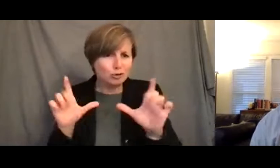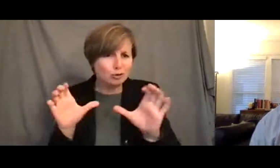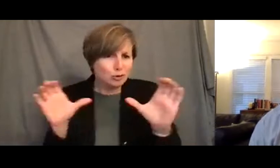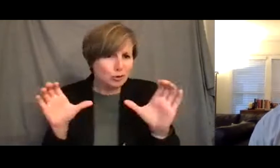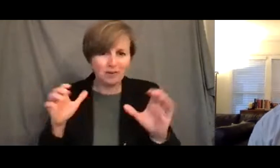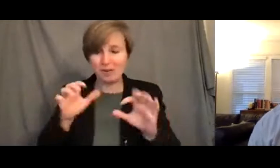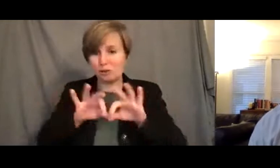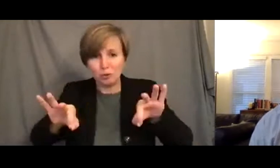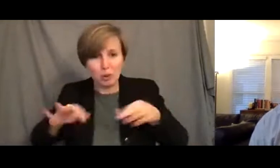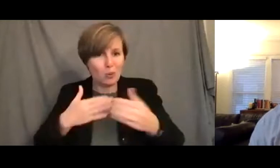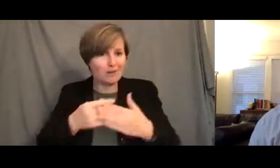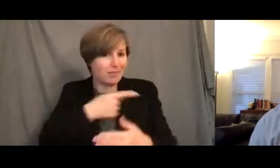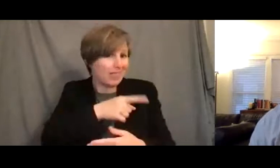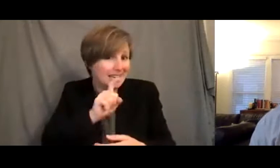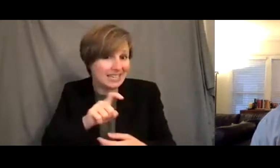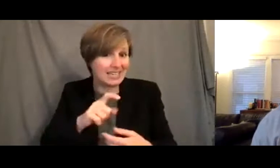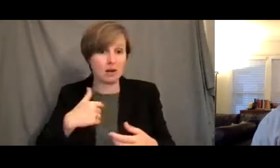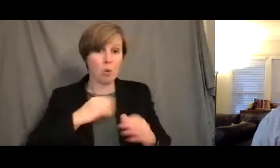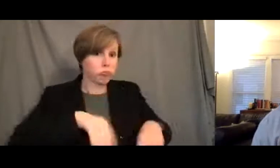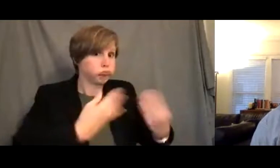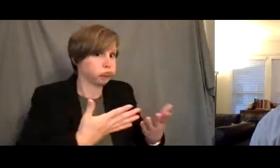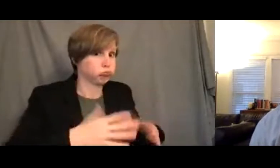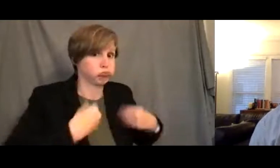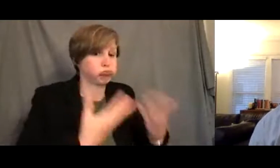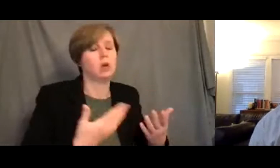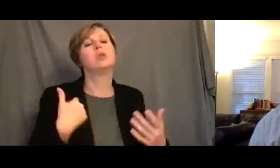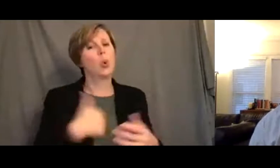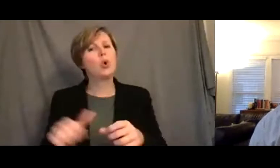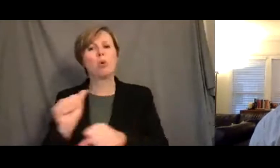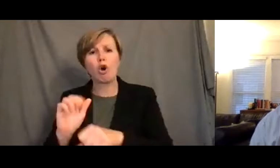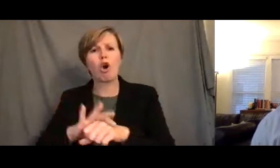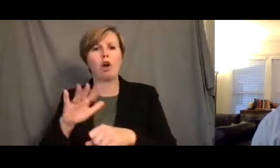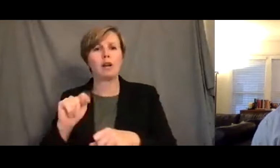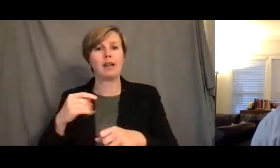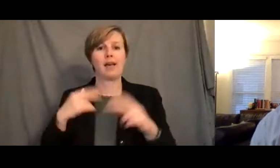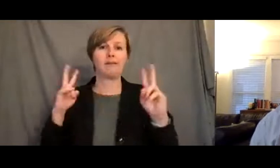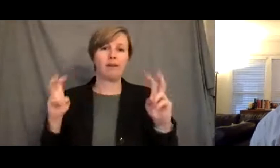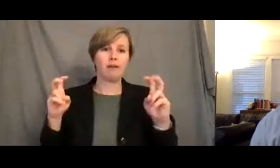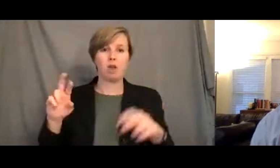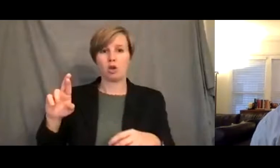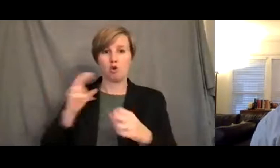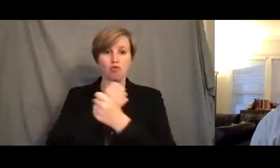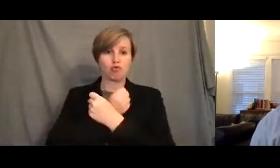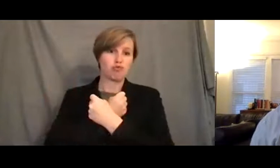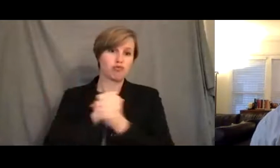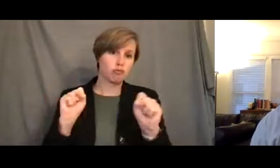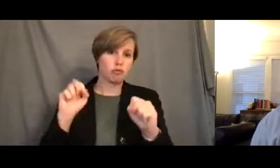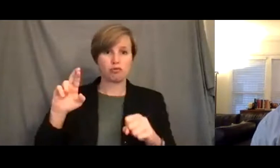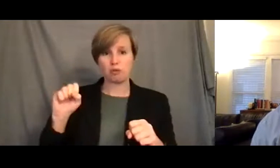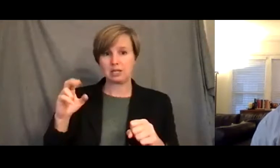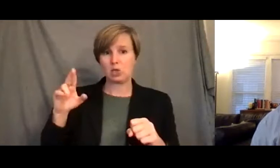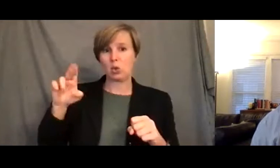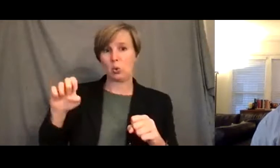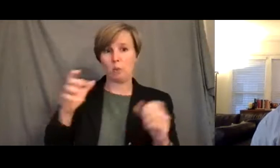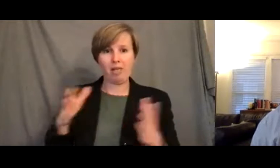degree that they need to get. So we are working on these things. We have this rescue plan, gentleman mentioned earlier, is one-time money. We